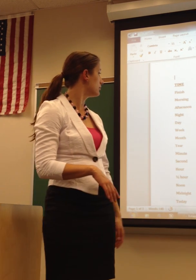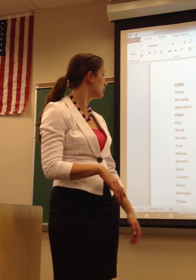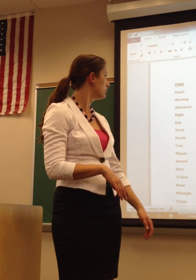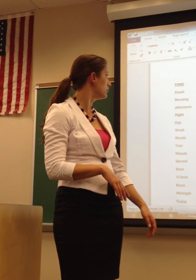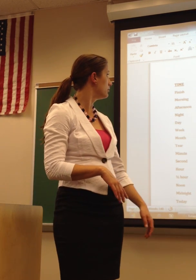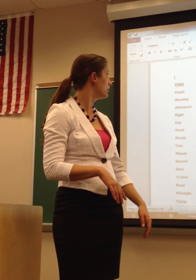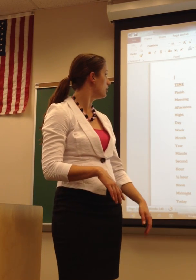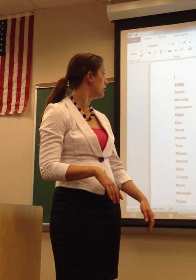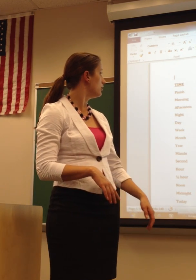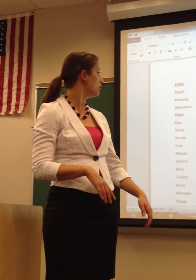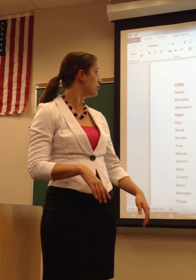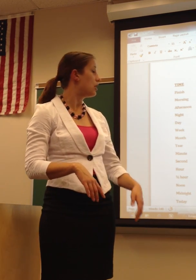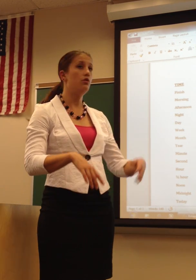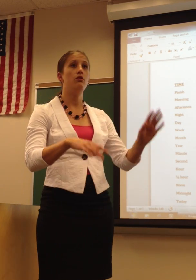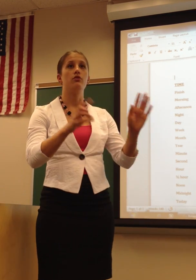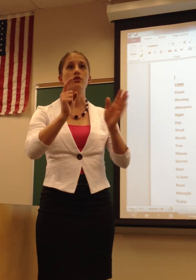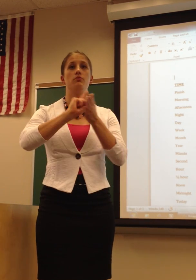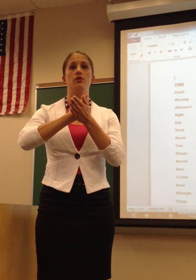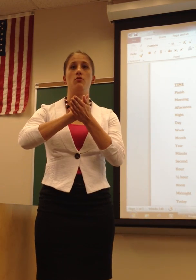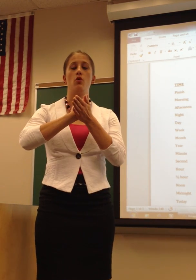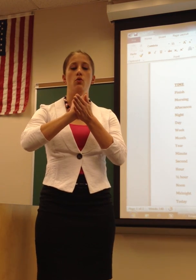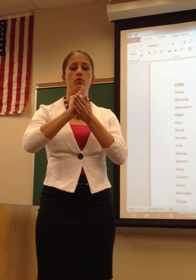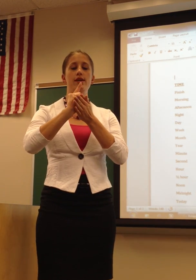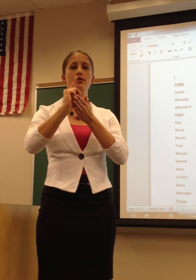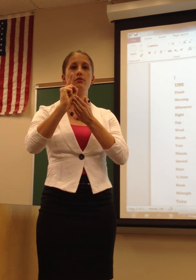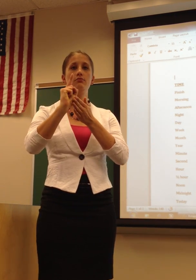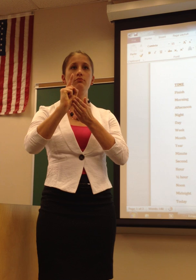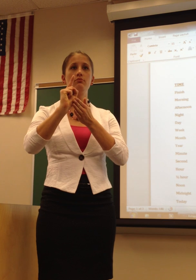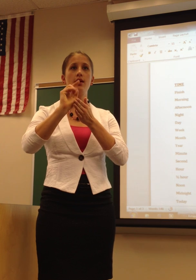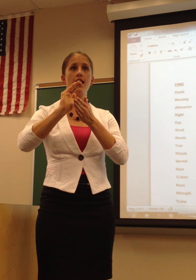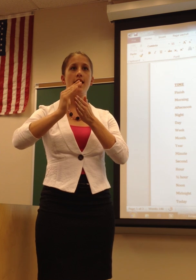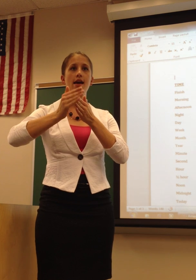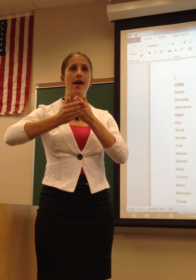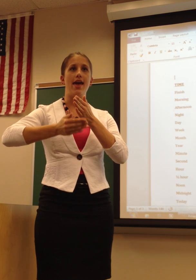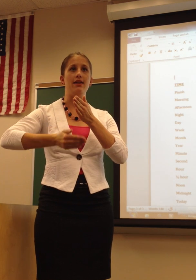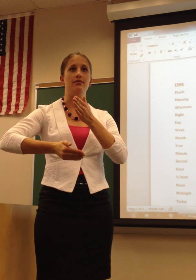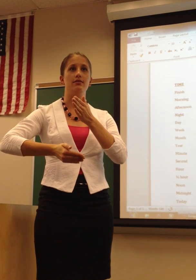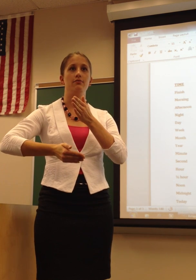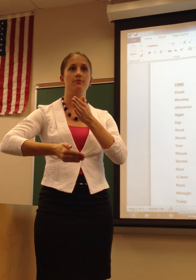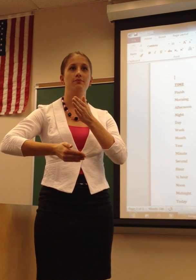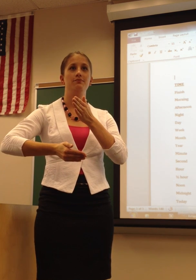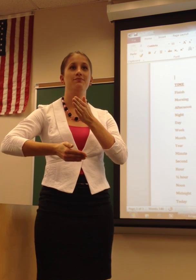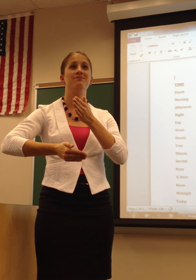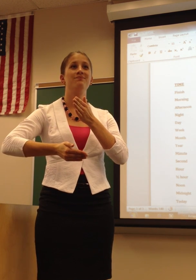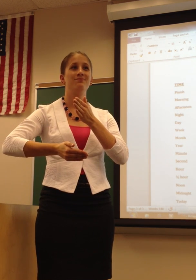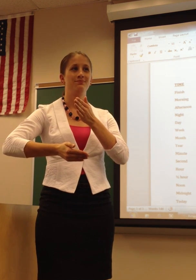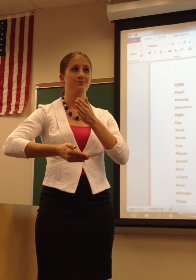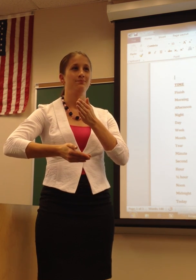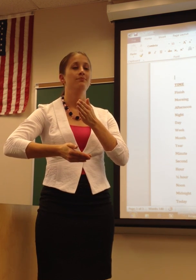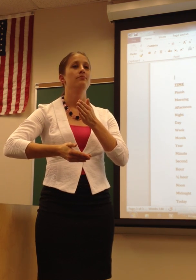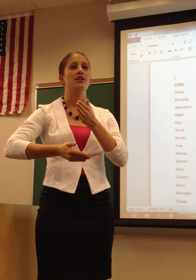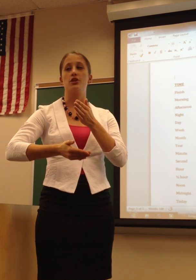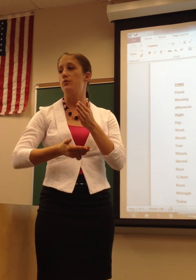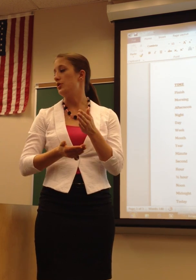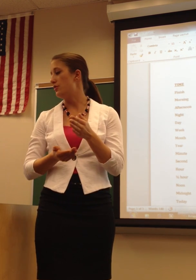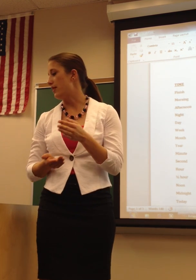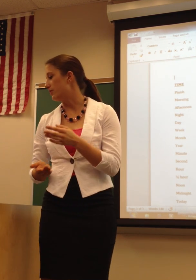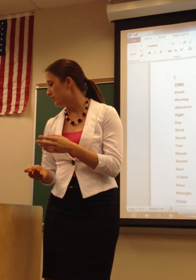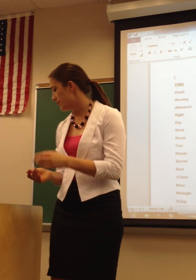It's not You on would there. do like Oh, no, it's a good one though. Week, every week. end. That's a good one. Know that one. We're gonna